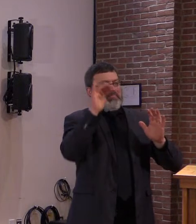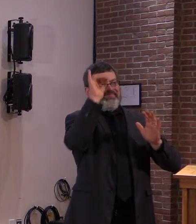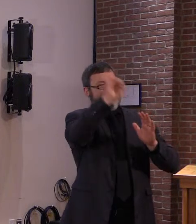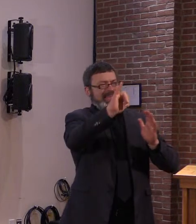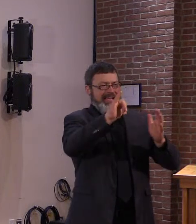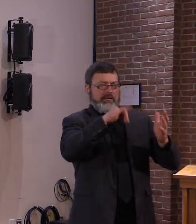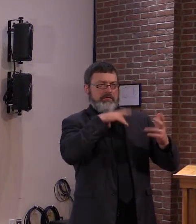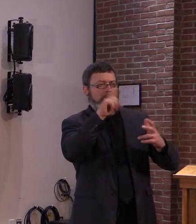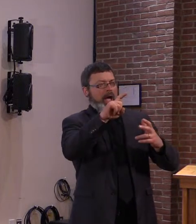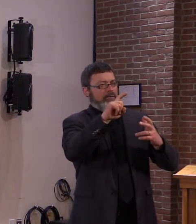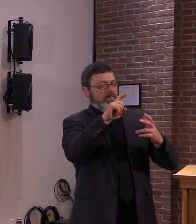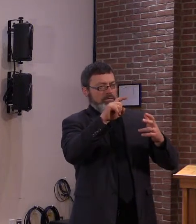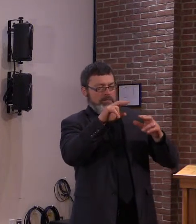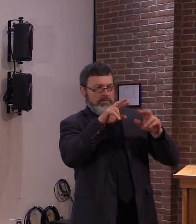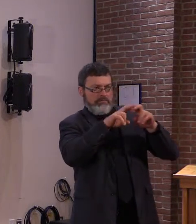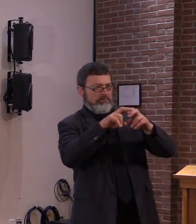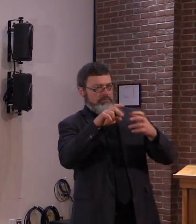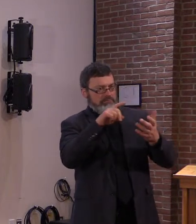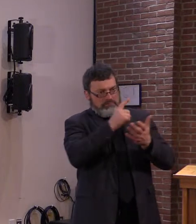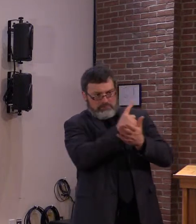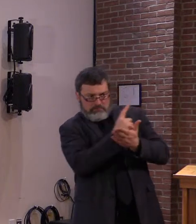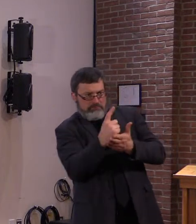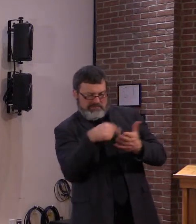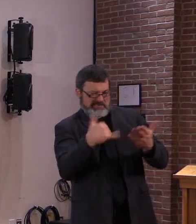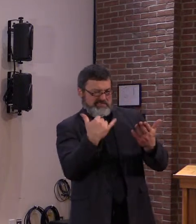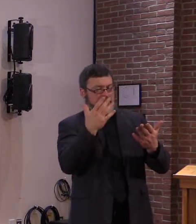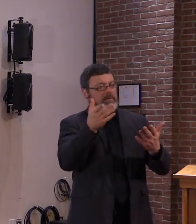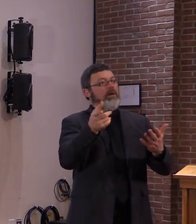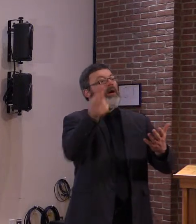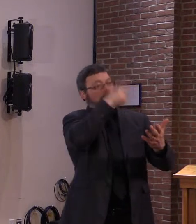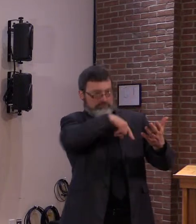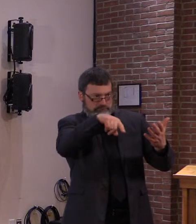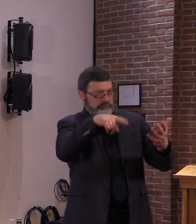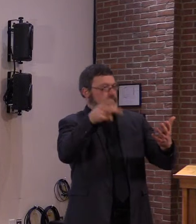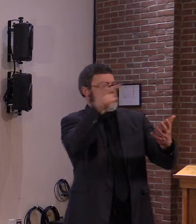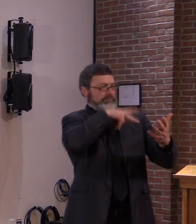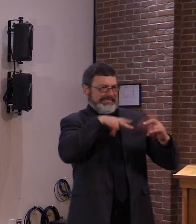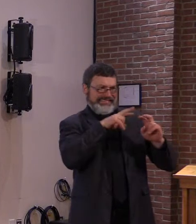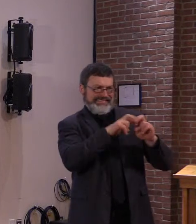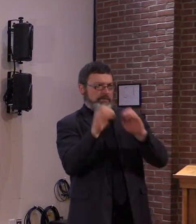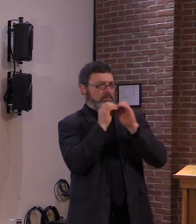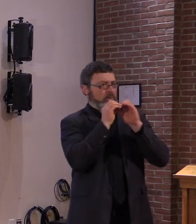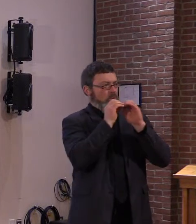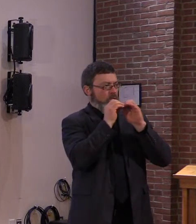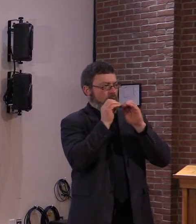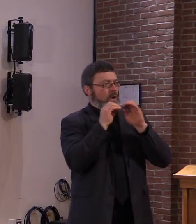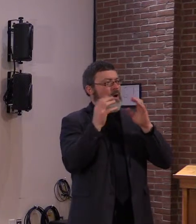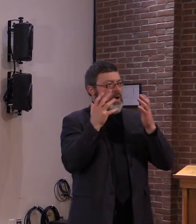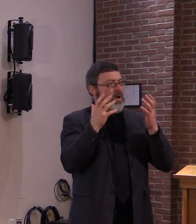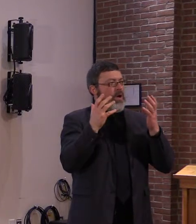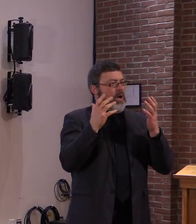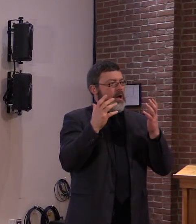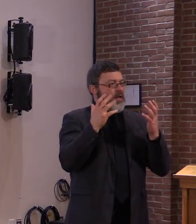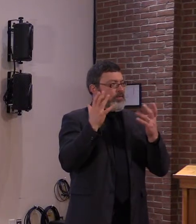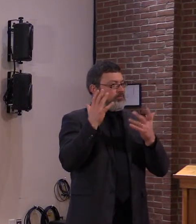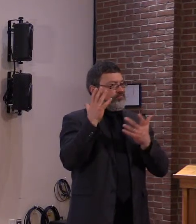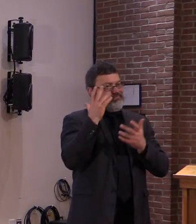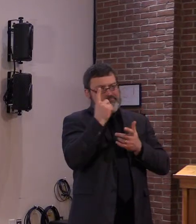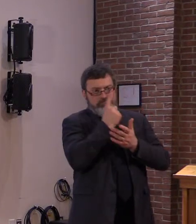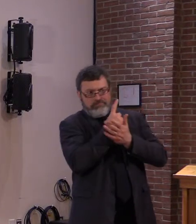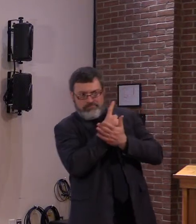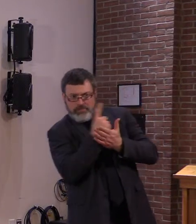90% effectiveness and what have you, but in terms of really an informed consent process where you know everything you need to know about the vaccine so you can